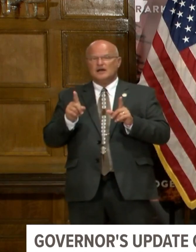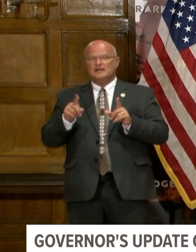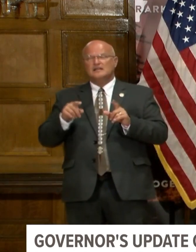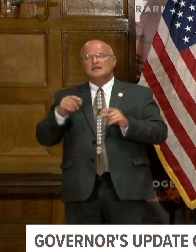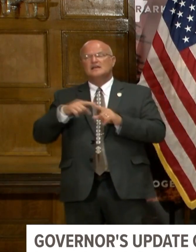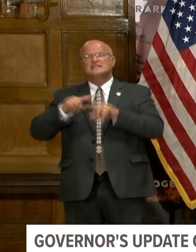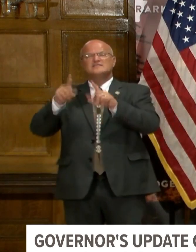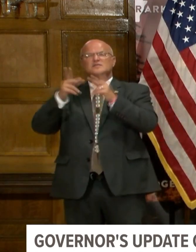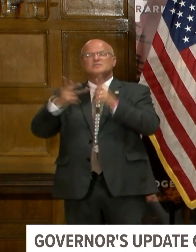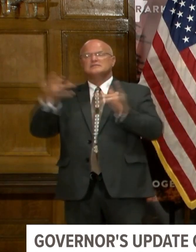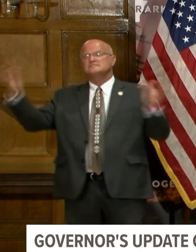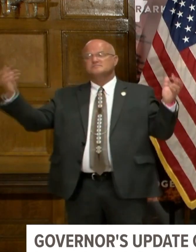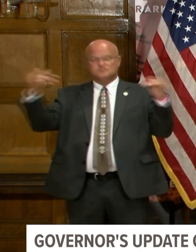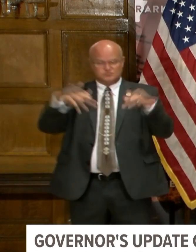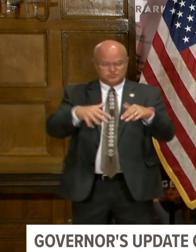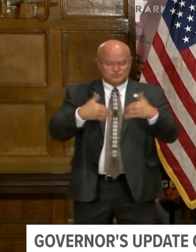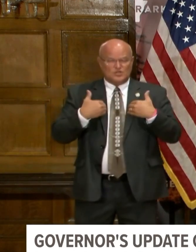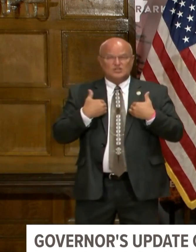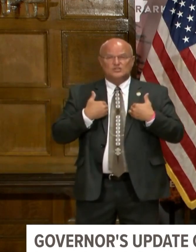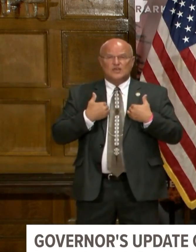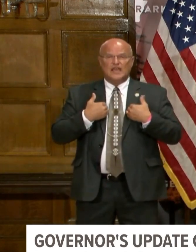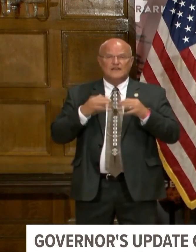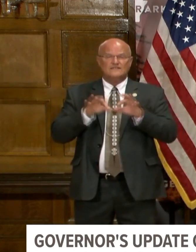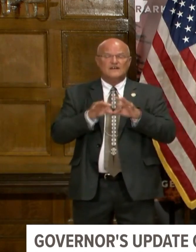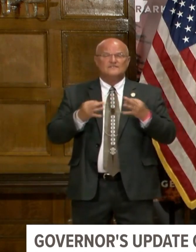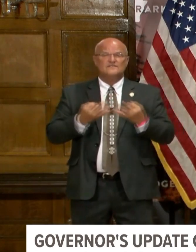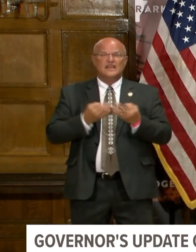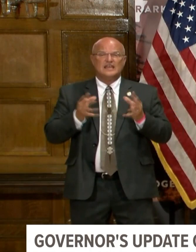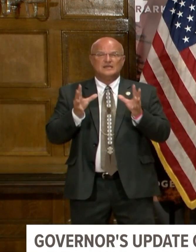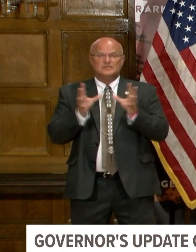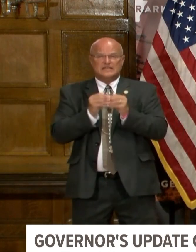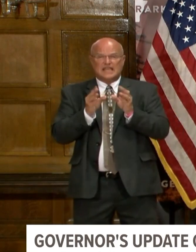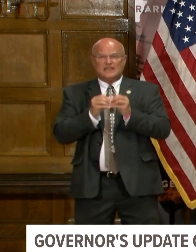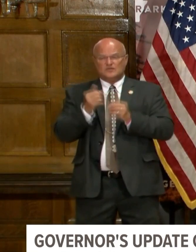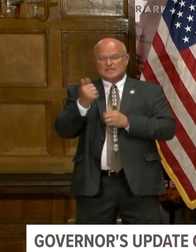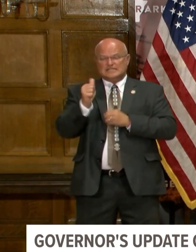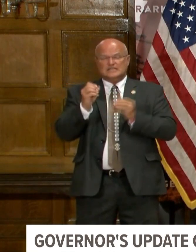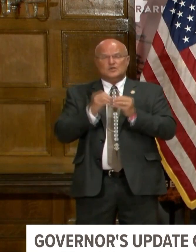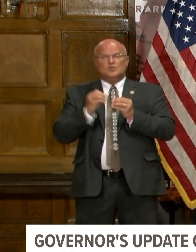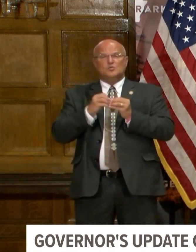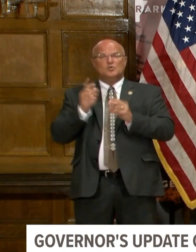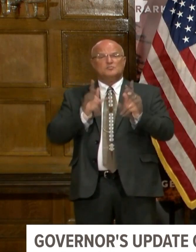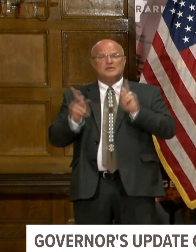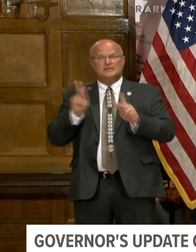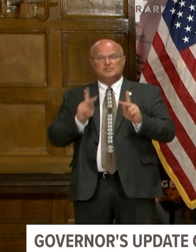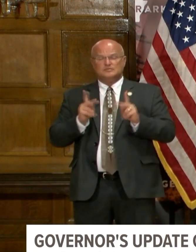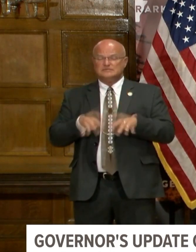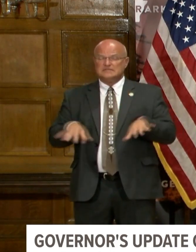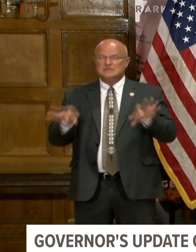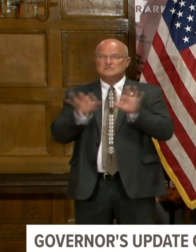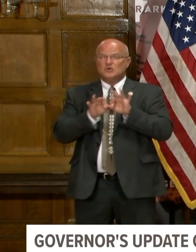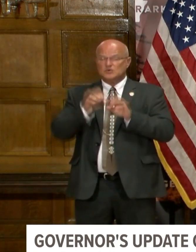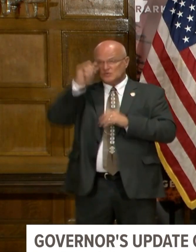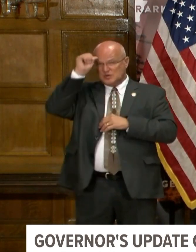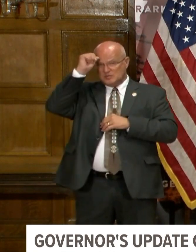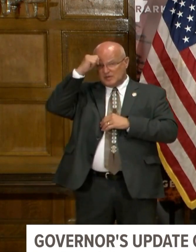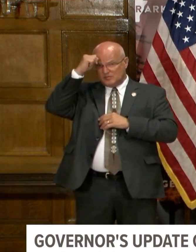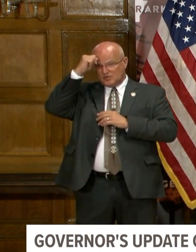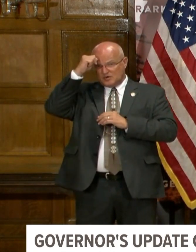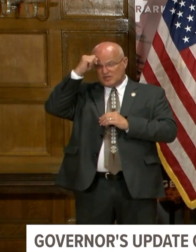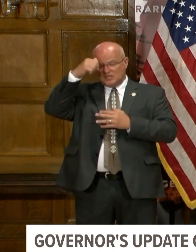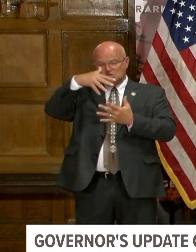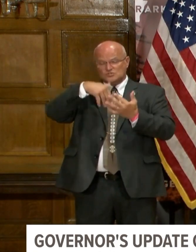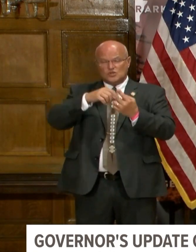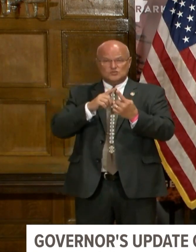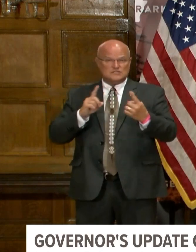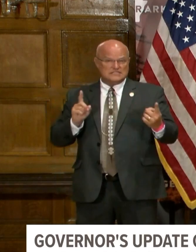areas. Even if you have a family gathering of 10 or more people, it's important to keep in mind the issue of